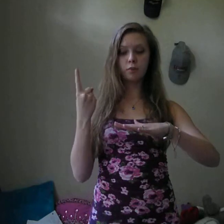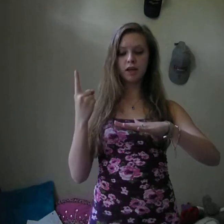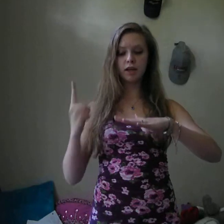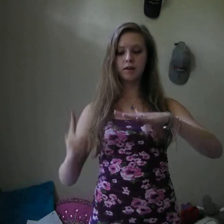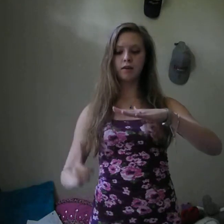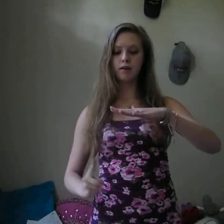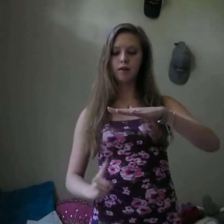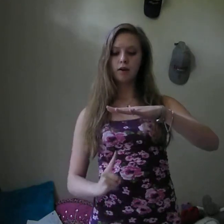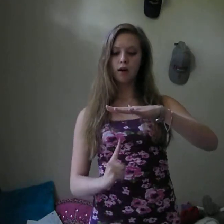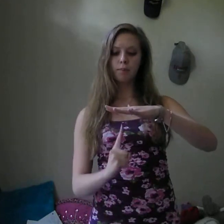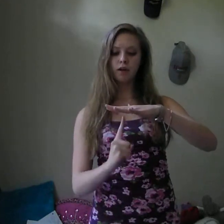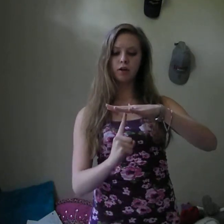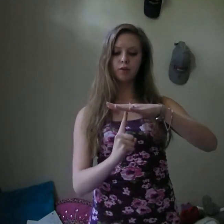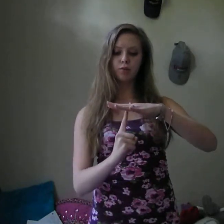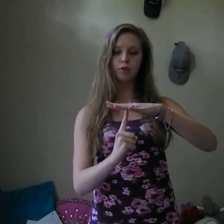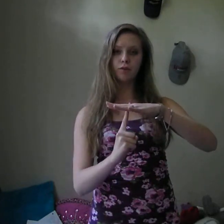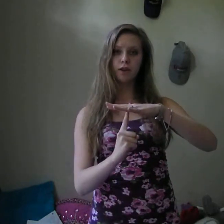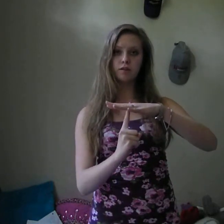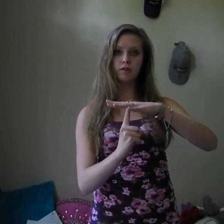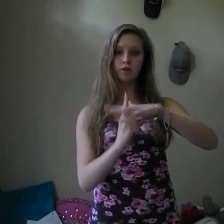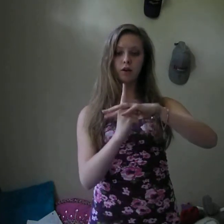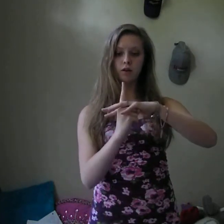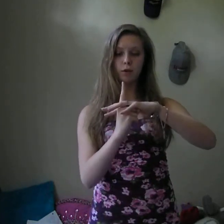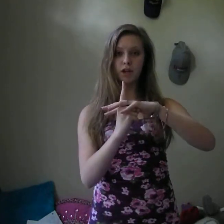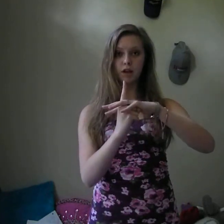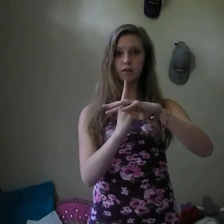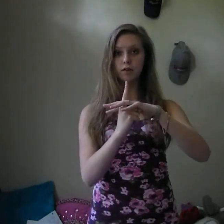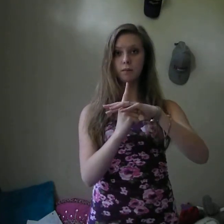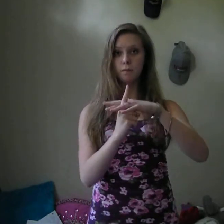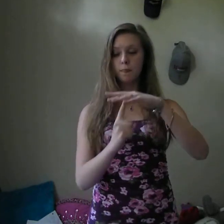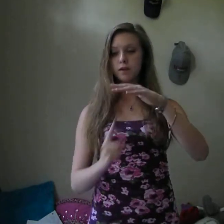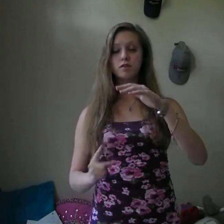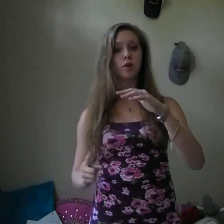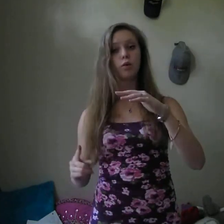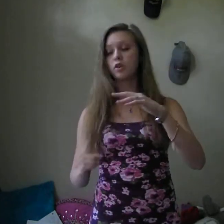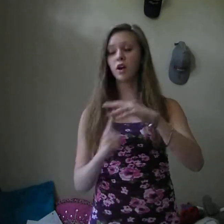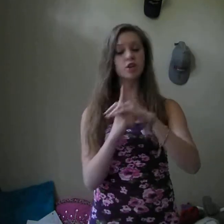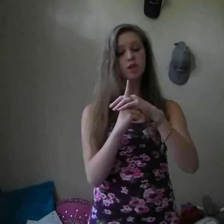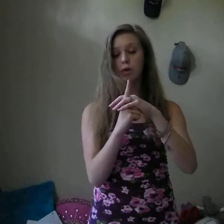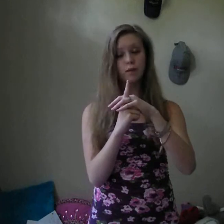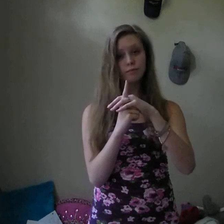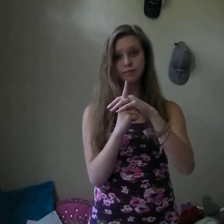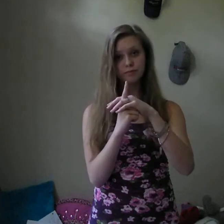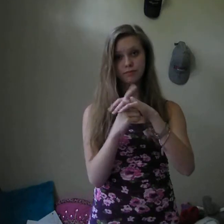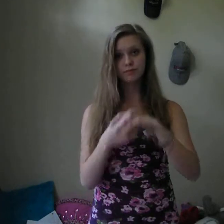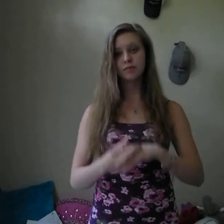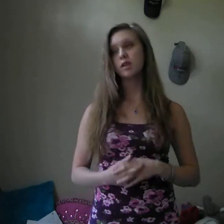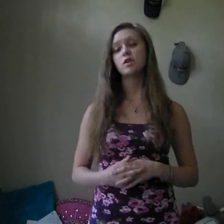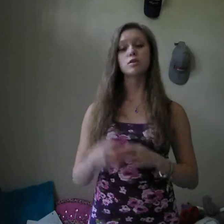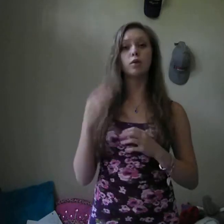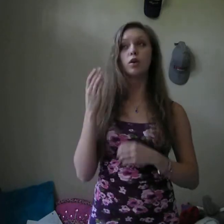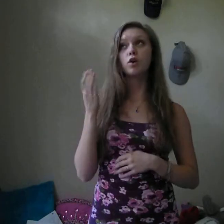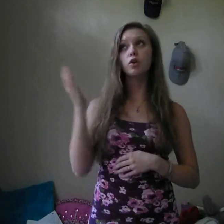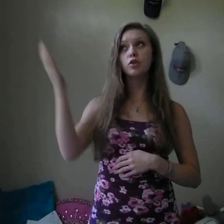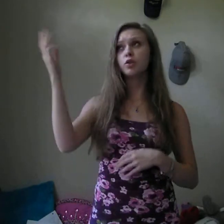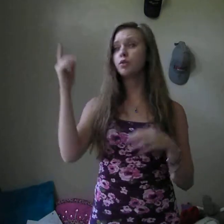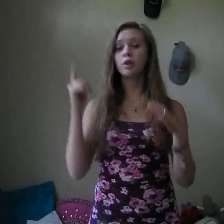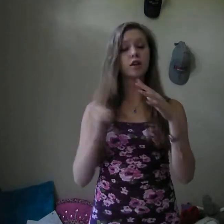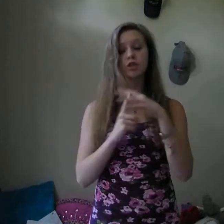dominant hand appear through the fingers of your non-dominant hand. So not show up. So you not show